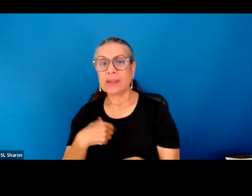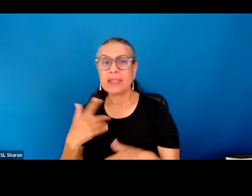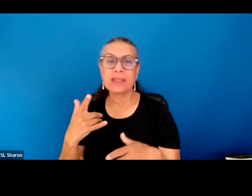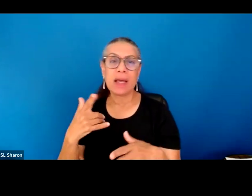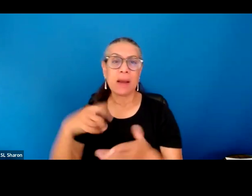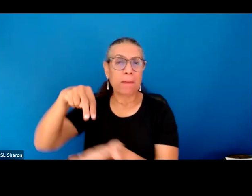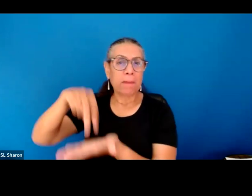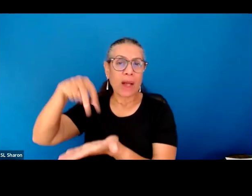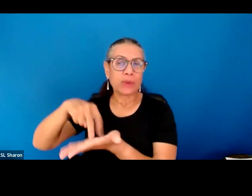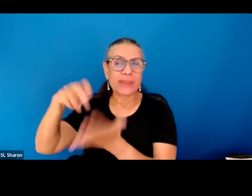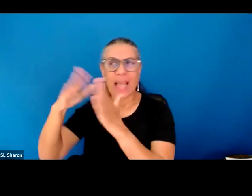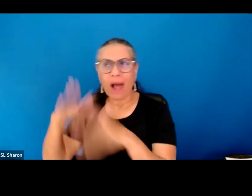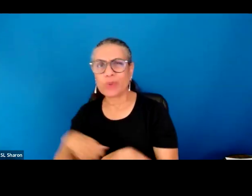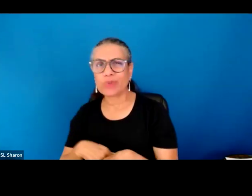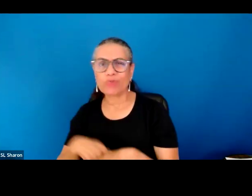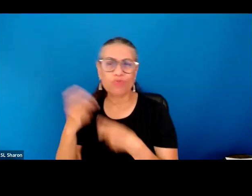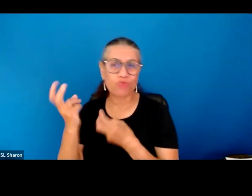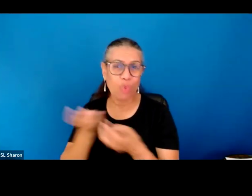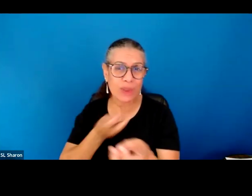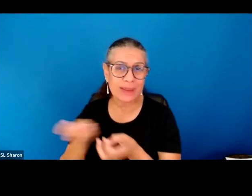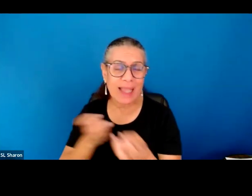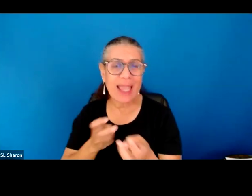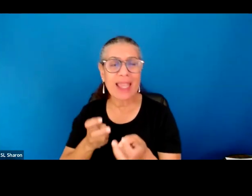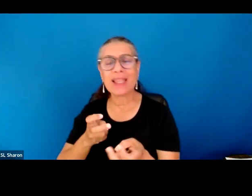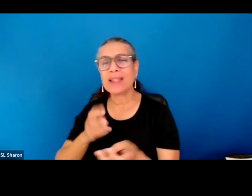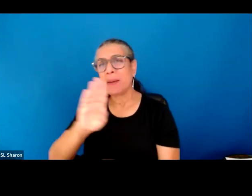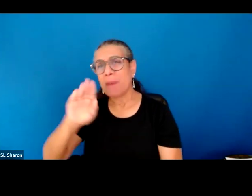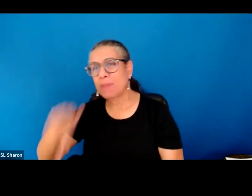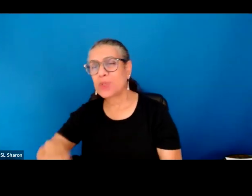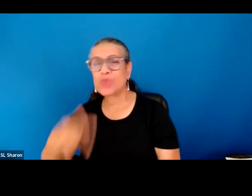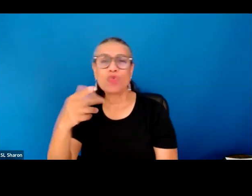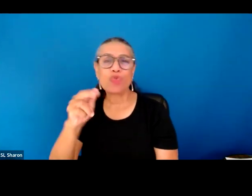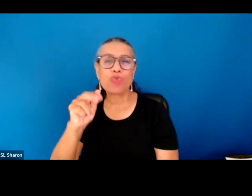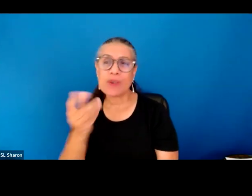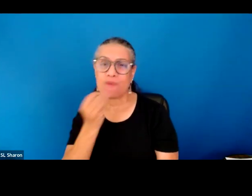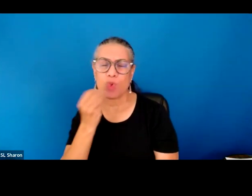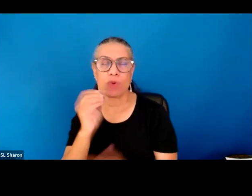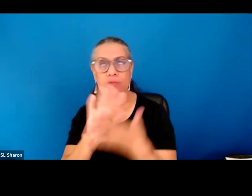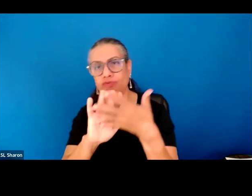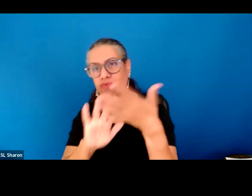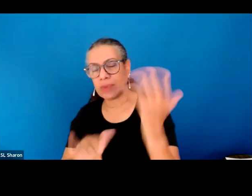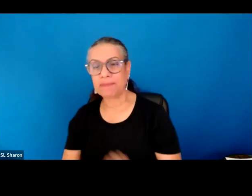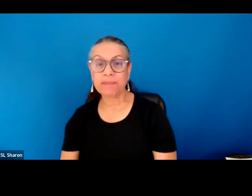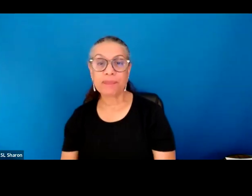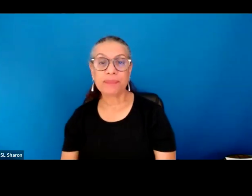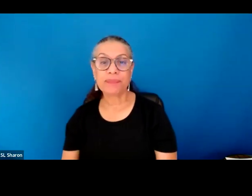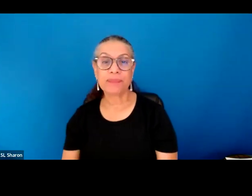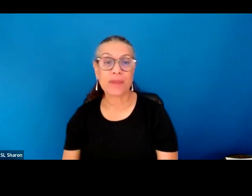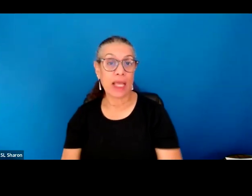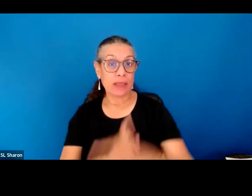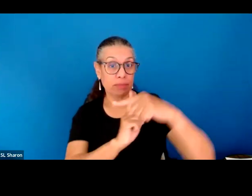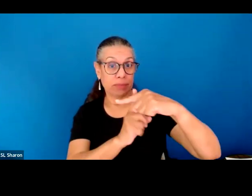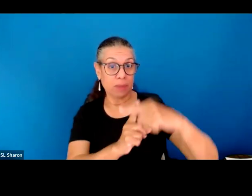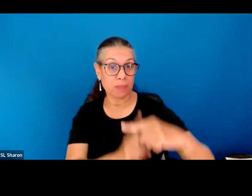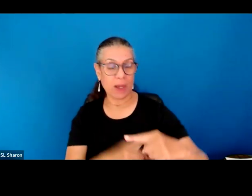bouncy house, roller skates, roller skating, grilled food, all kinds of fun things. And in terms of the bright spots, which I